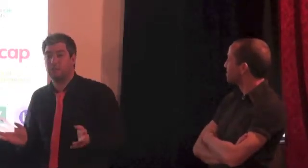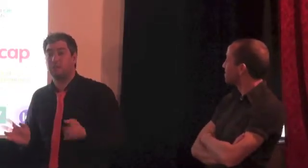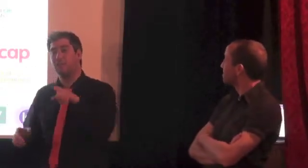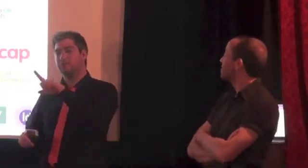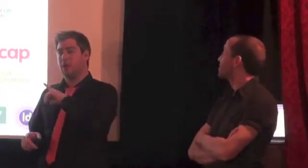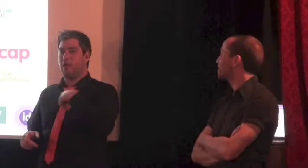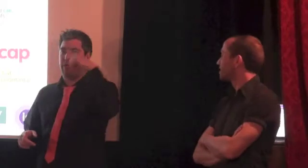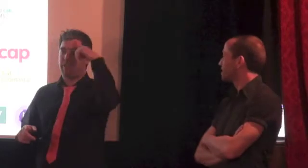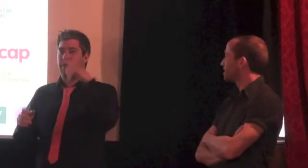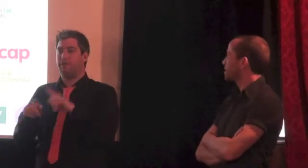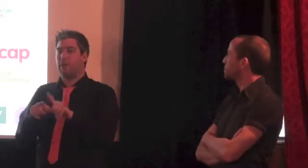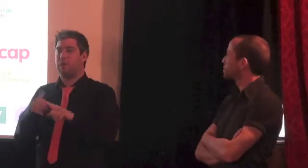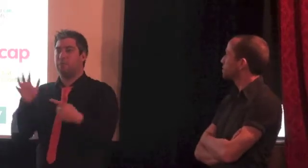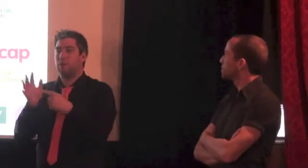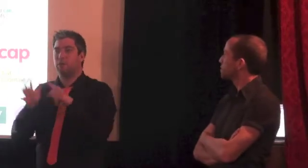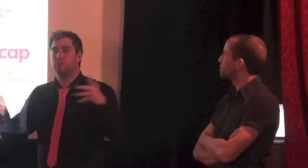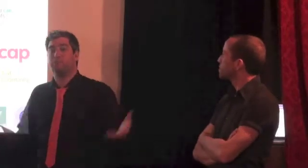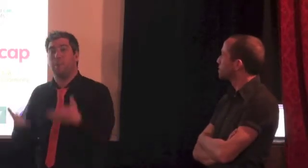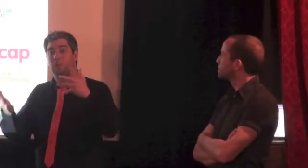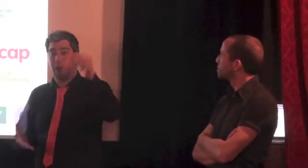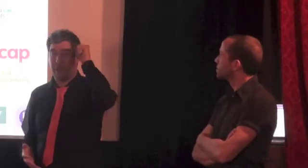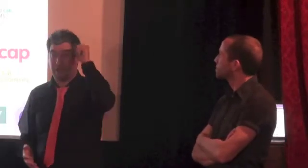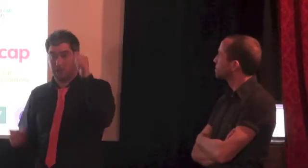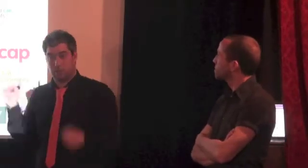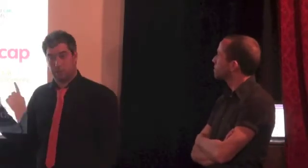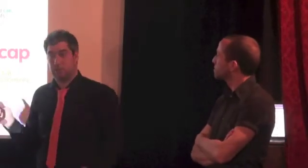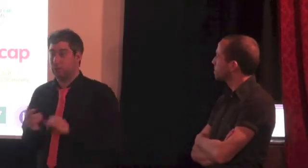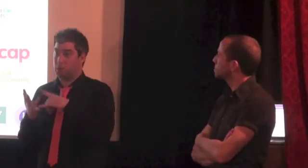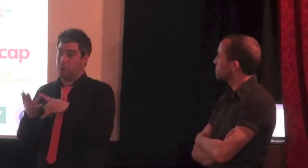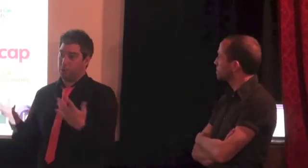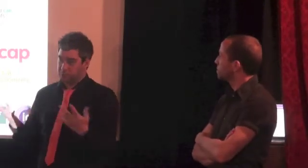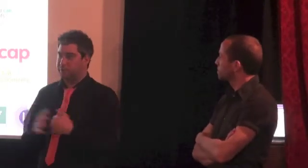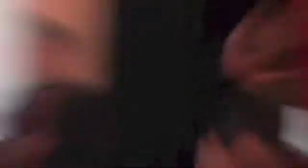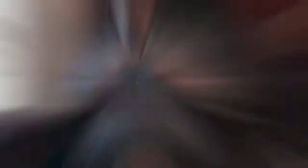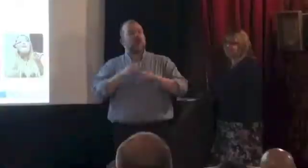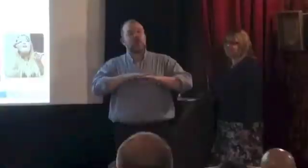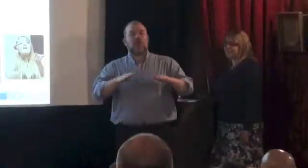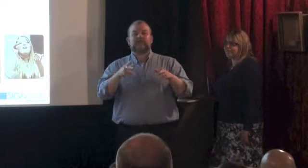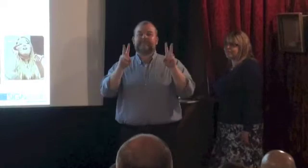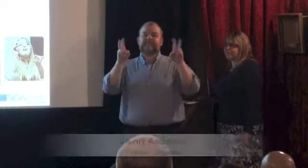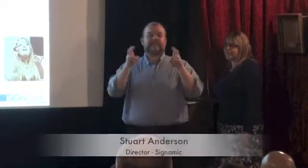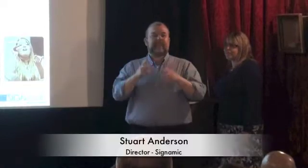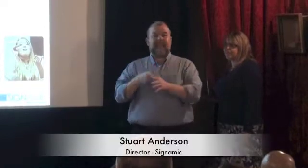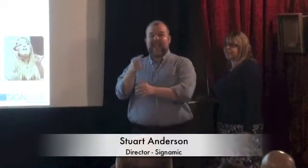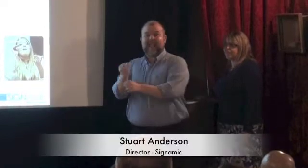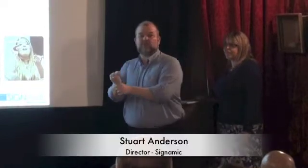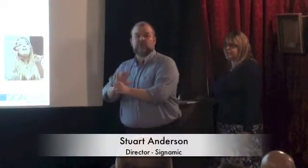country. So that's why we think it's really important to promote awareness of these issues. So we're not what you would call